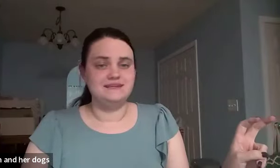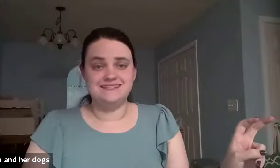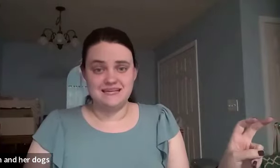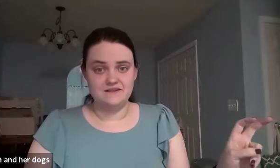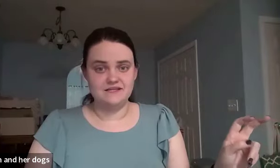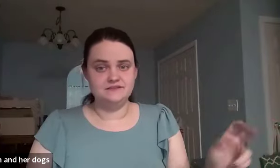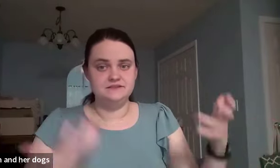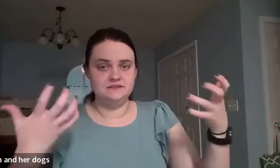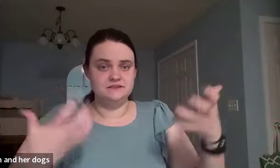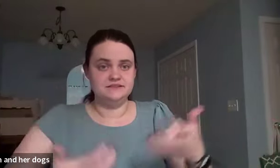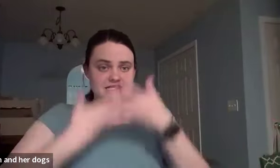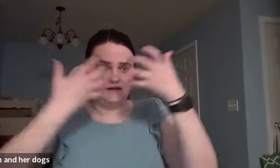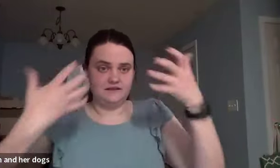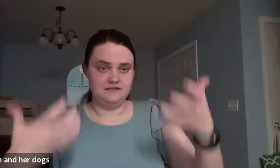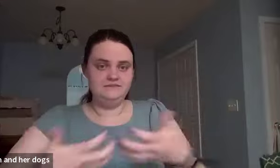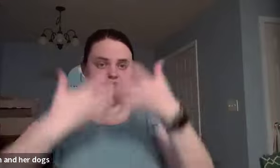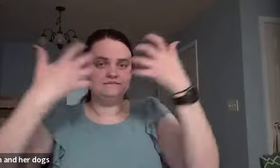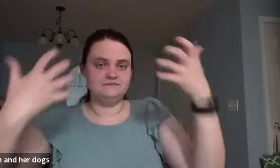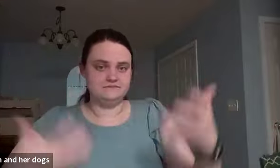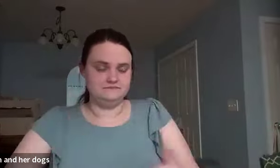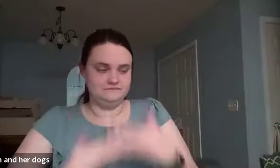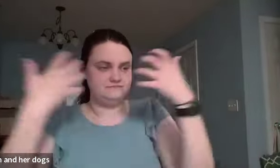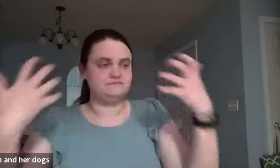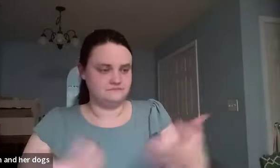Then salad, salad.